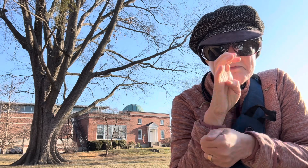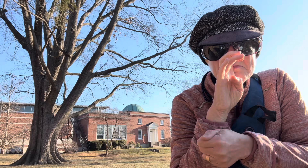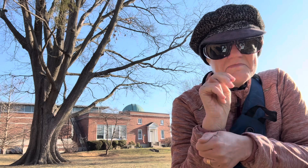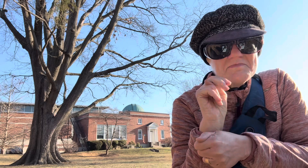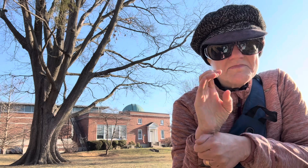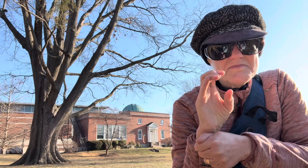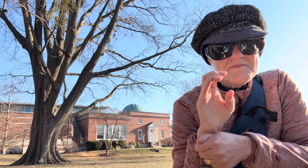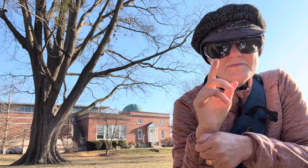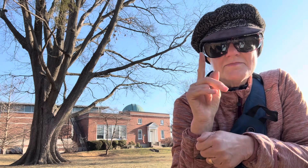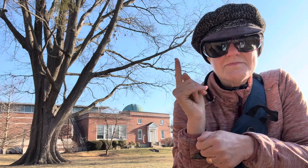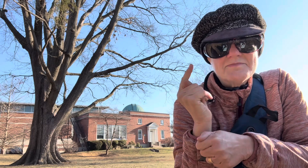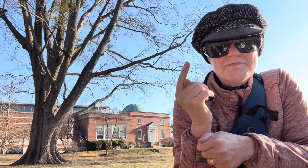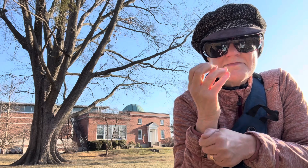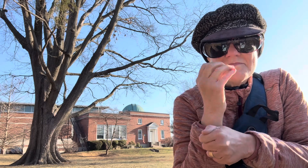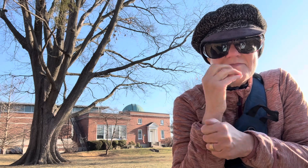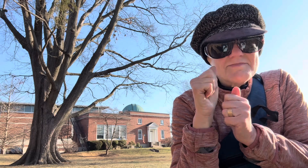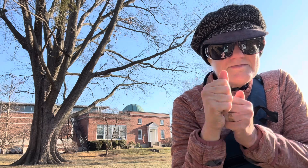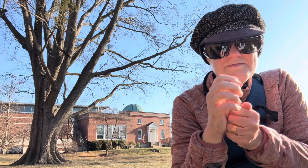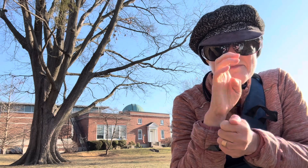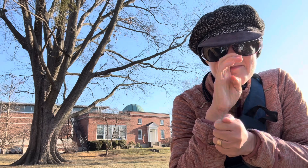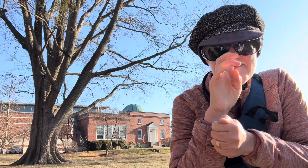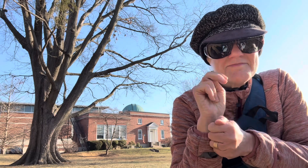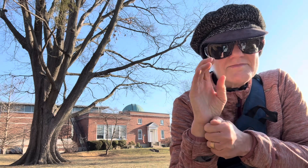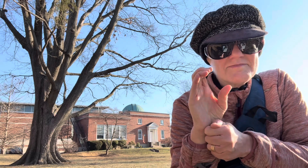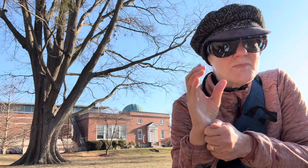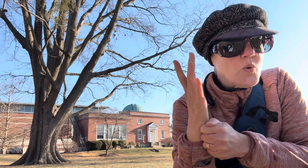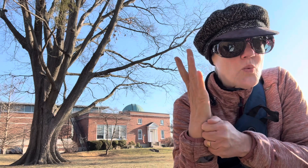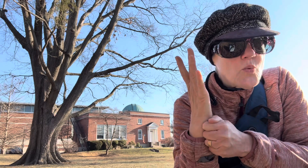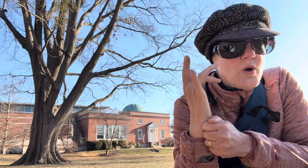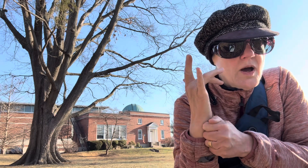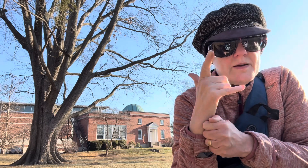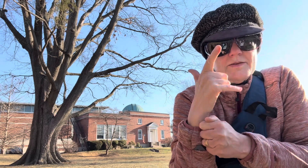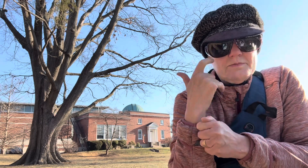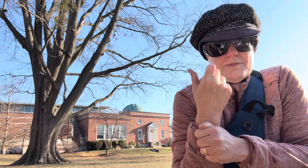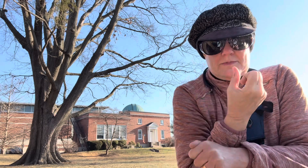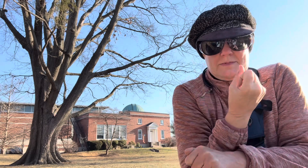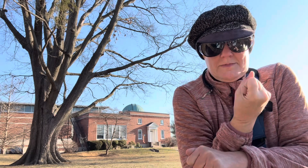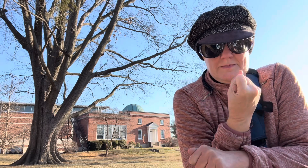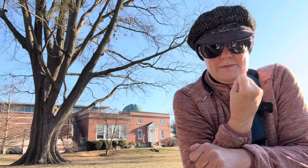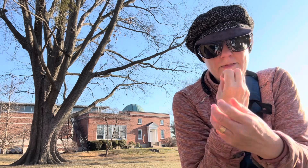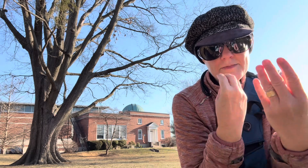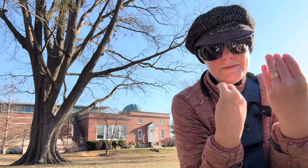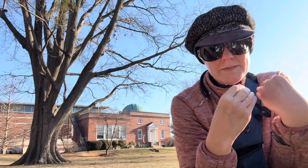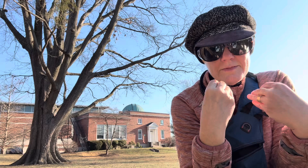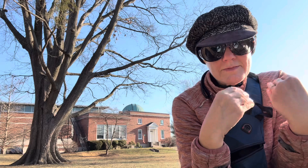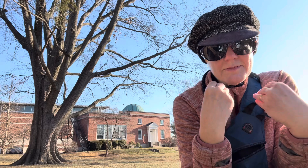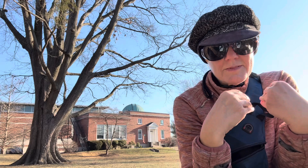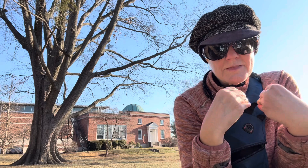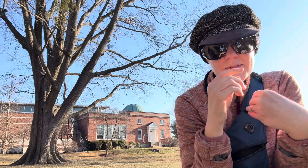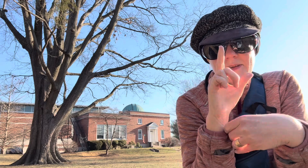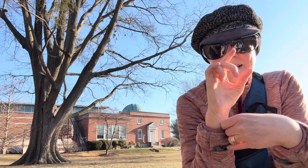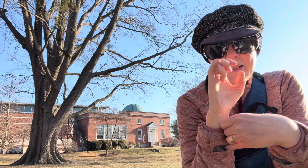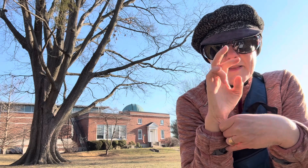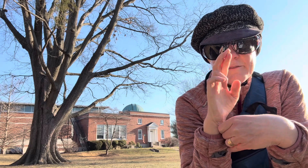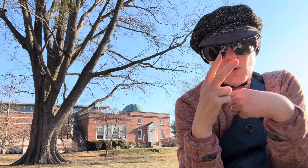right amount of net carbs, and Tuesday he eats the right amount of net carbs, because on Saturday, those